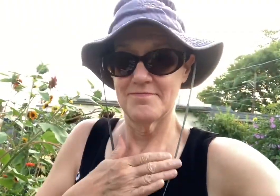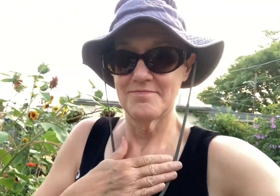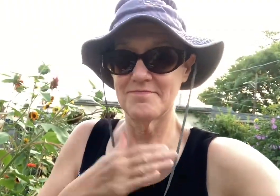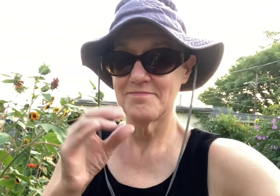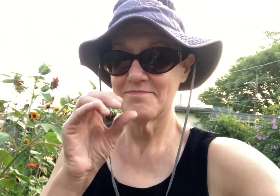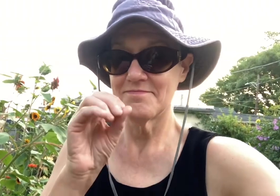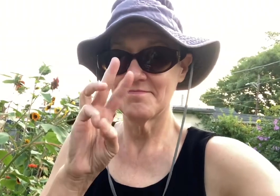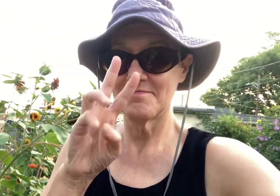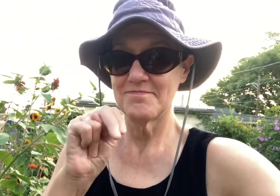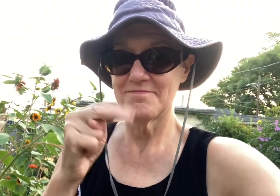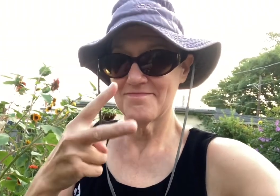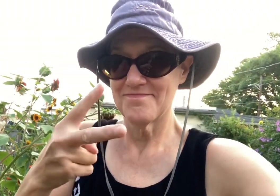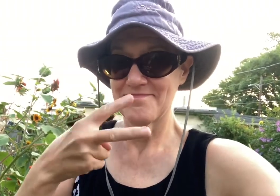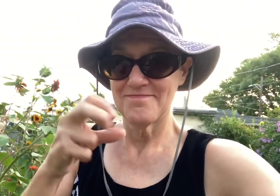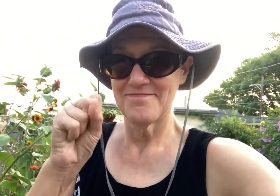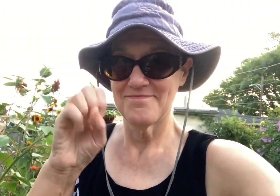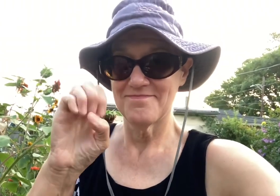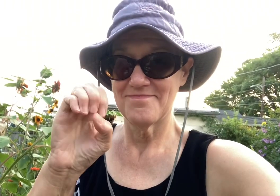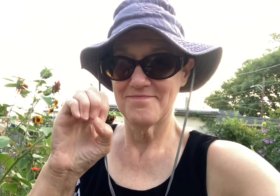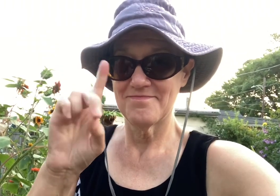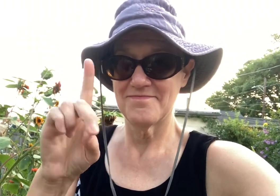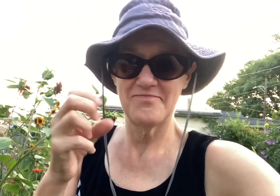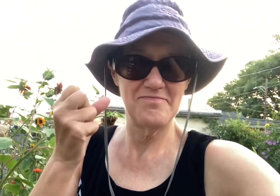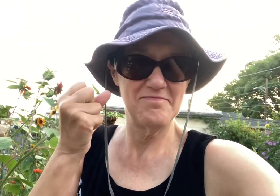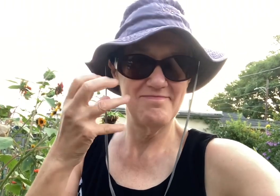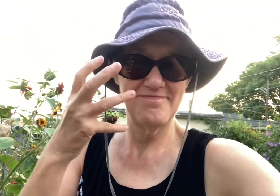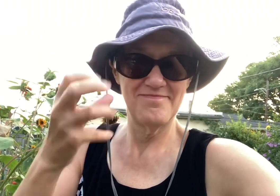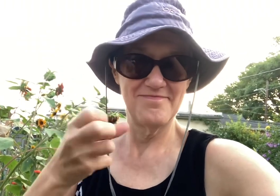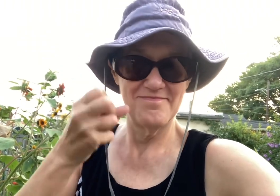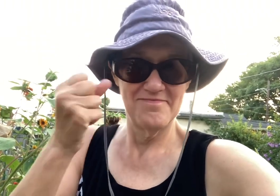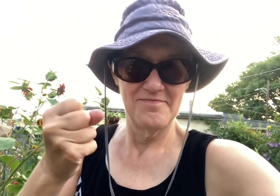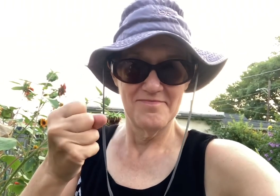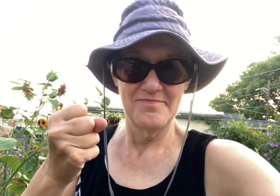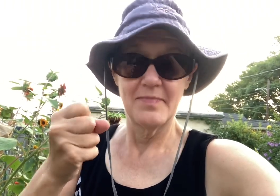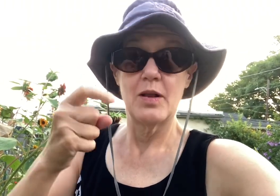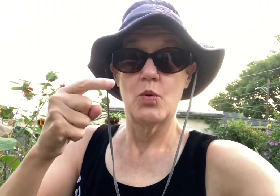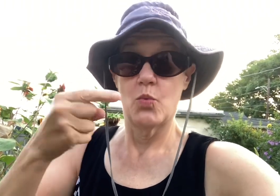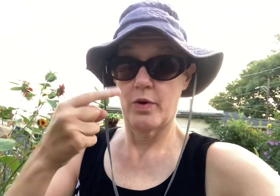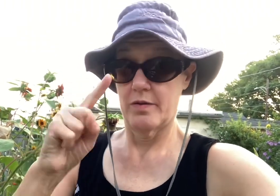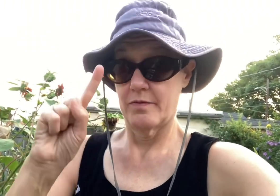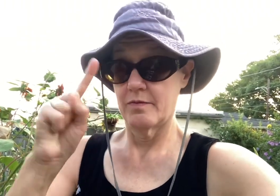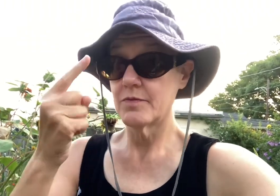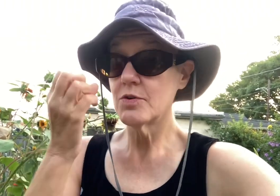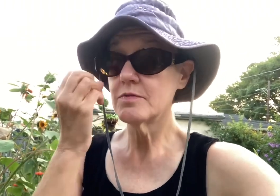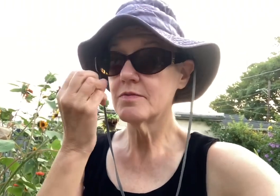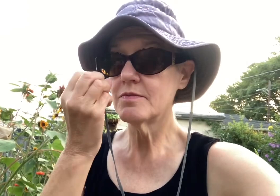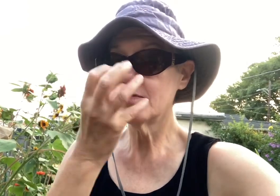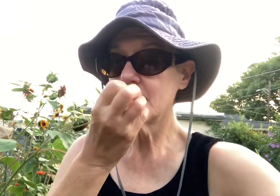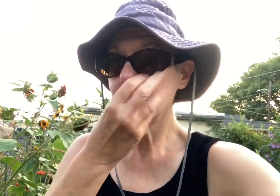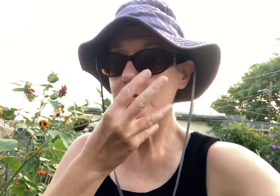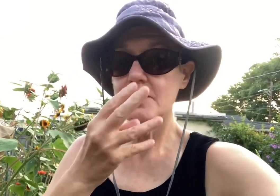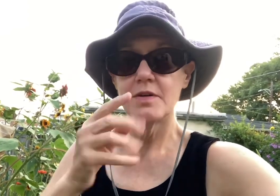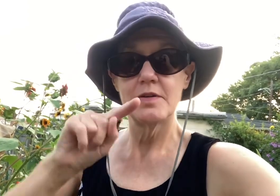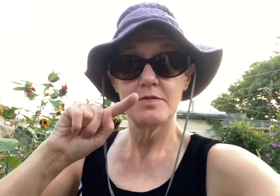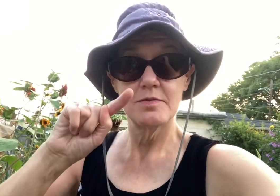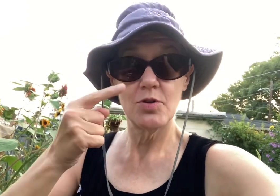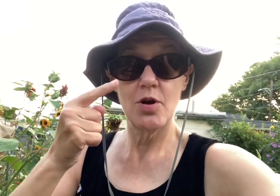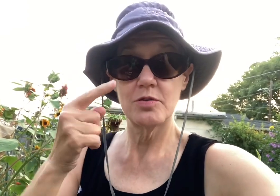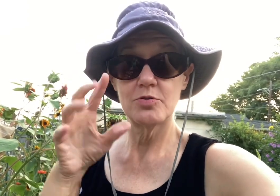I've been using my own saved seeds for many years, and when the first flower's